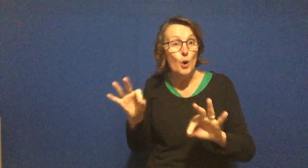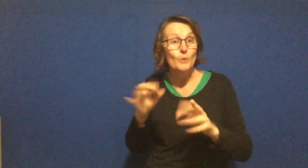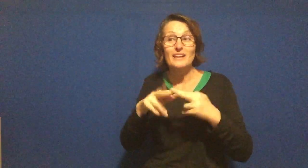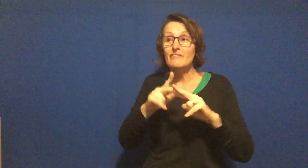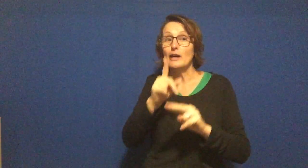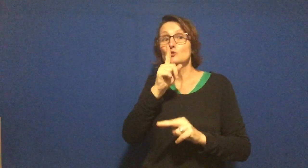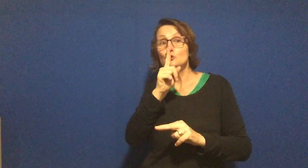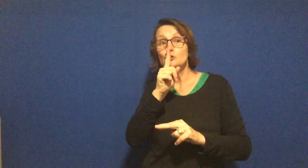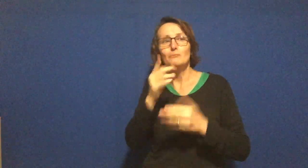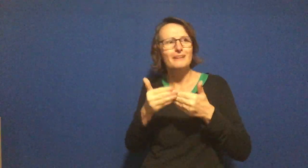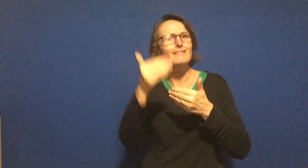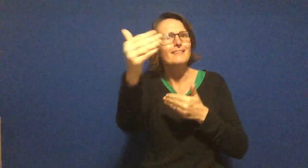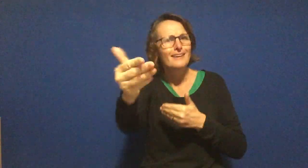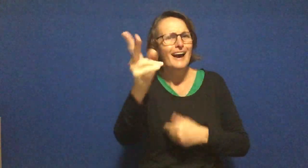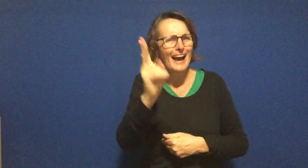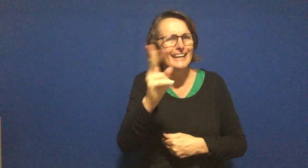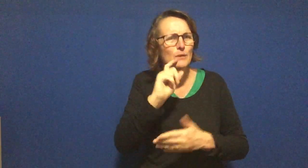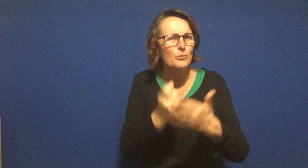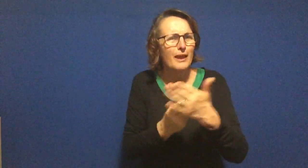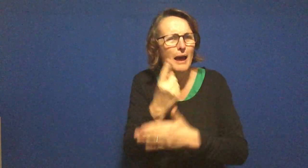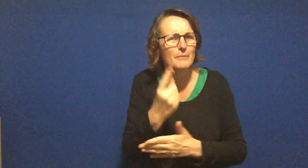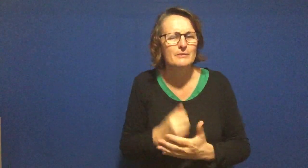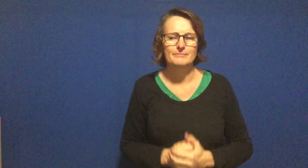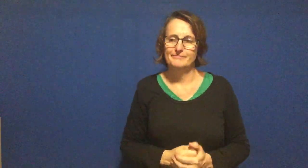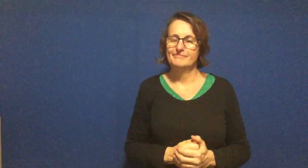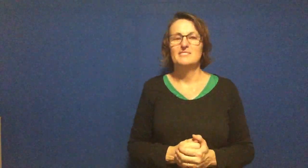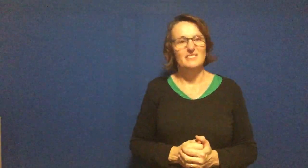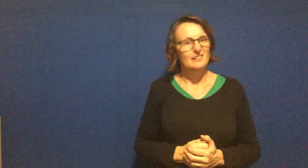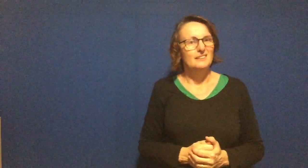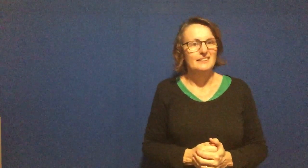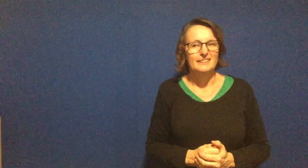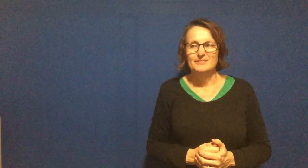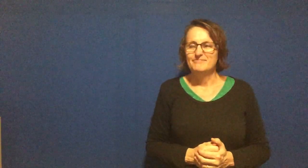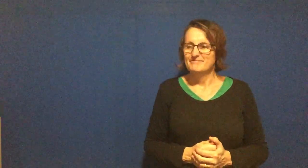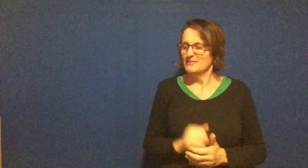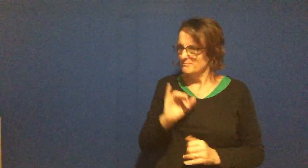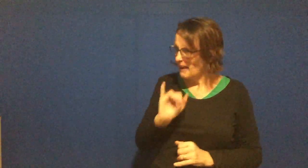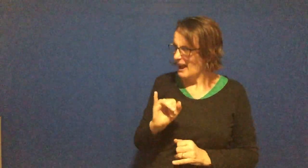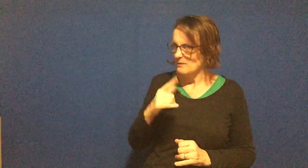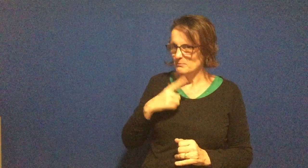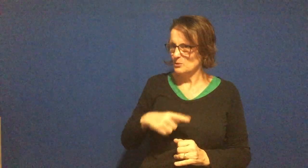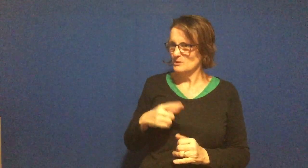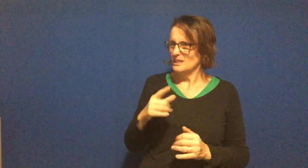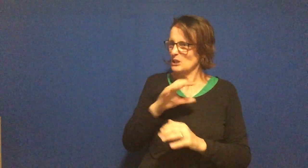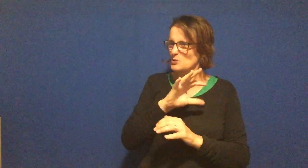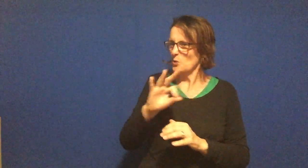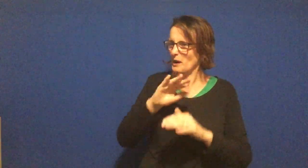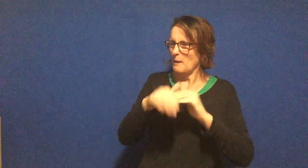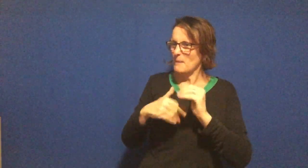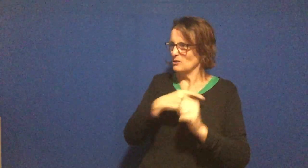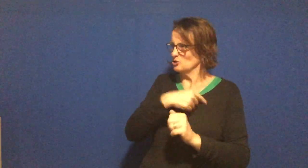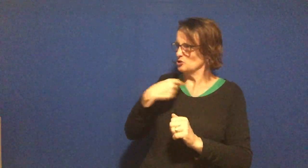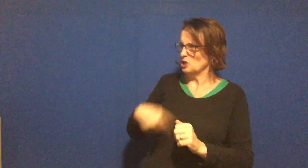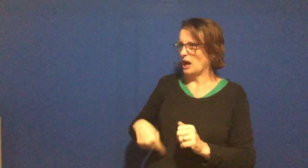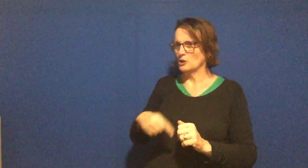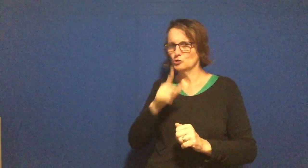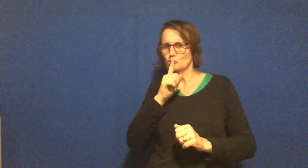really politicised, which it totally shouldn't be. It's something that's affecting everyone globally. It shouldn't be a political thing. But the other question I had for you, Norman,